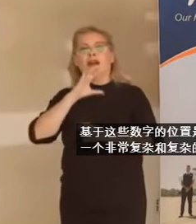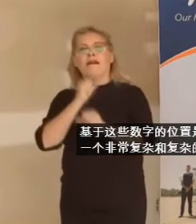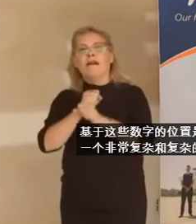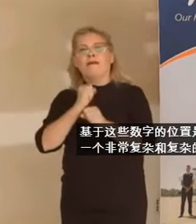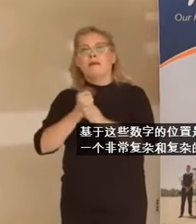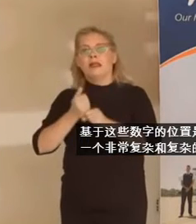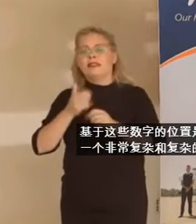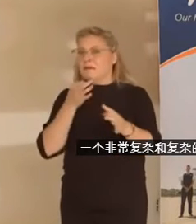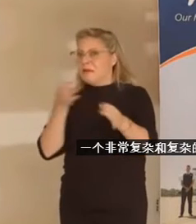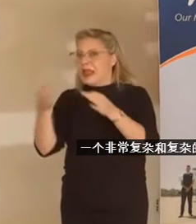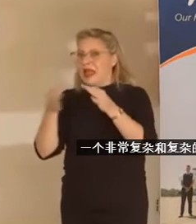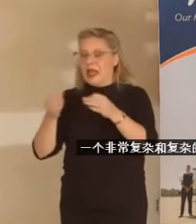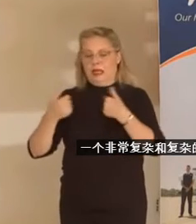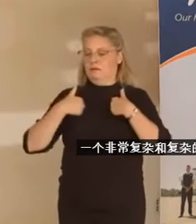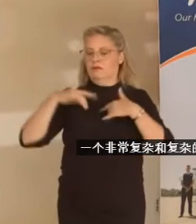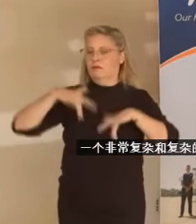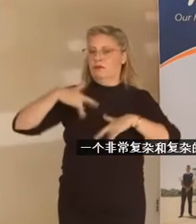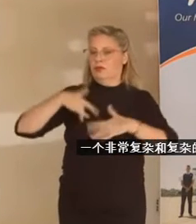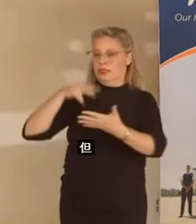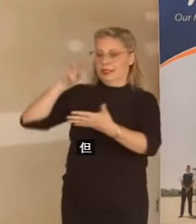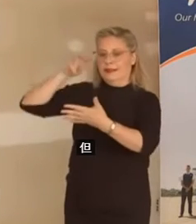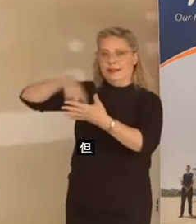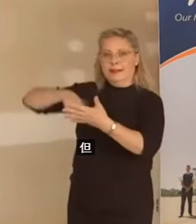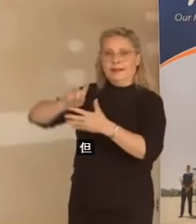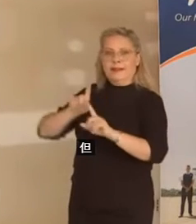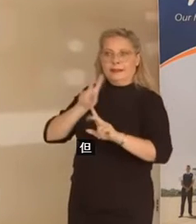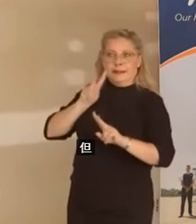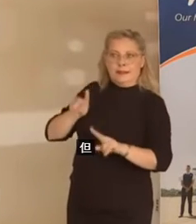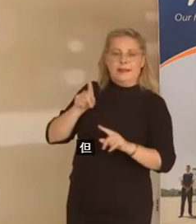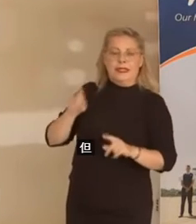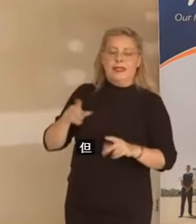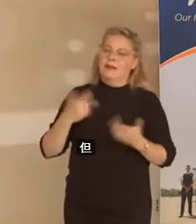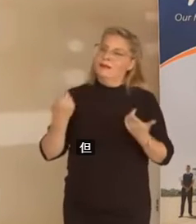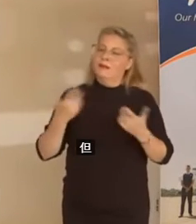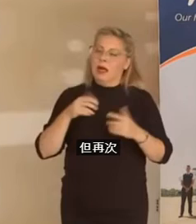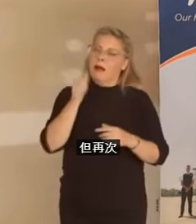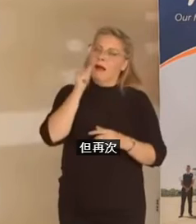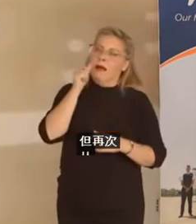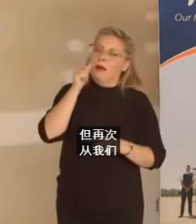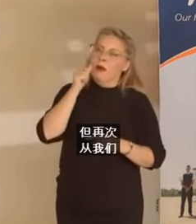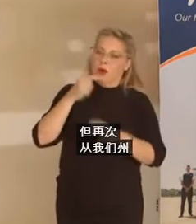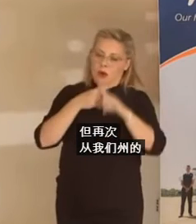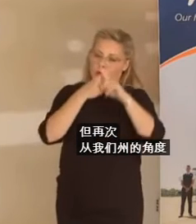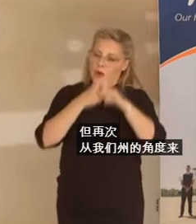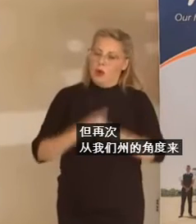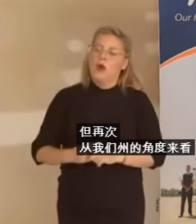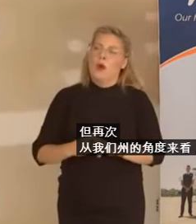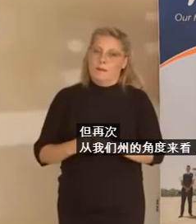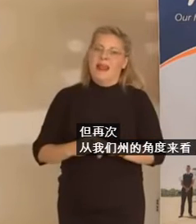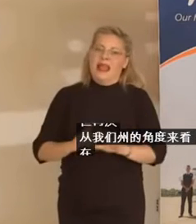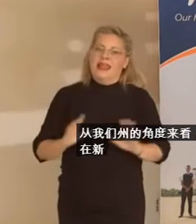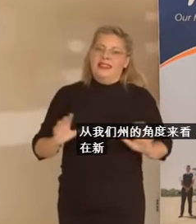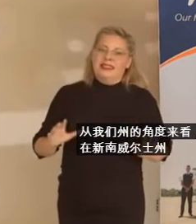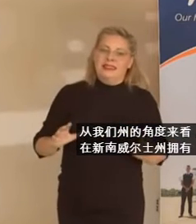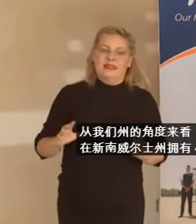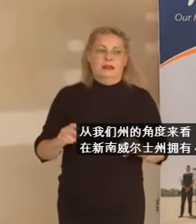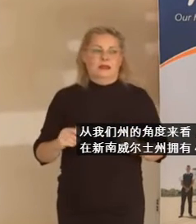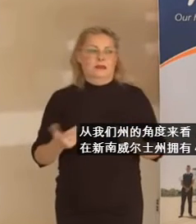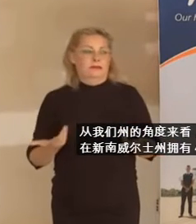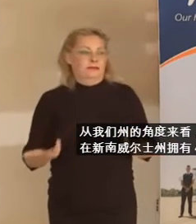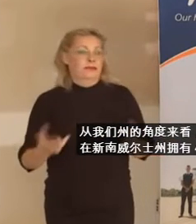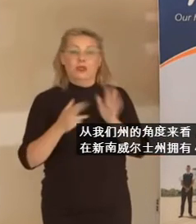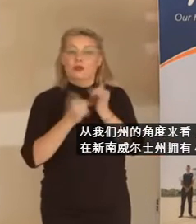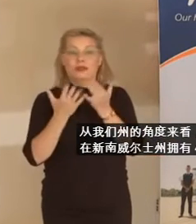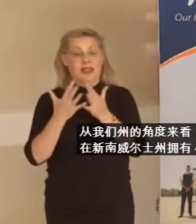complicated area in respect of vaccinations in aged care. But once again, from our state's perspective, we've got 40 hubs across